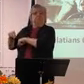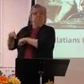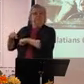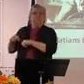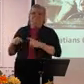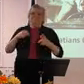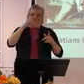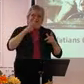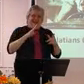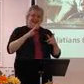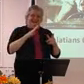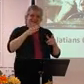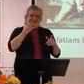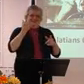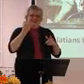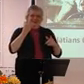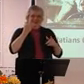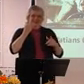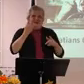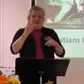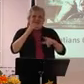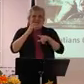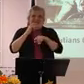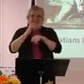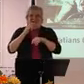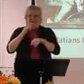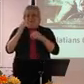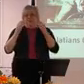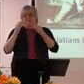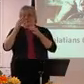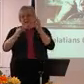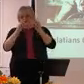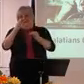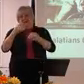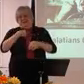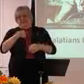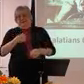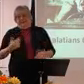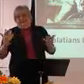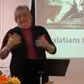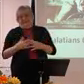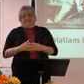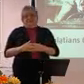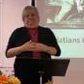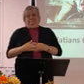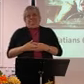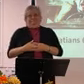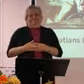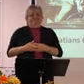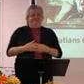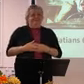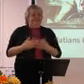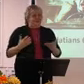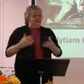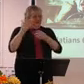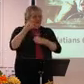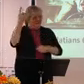God's better at doing and getting and bringing justice than you or I, okay?